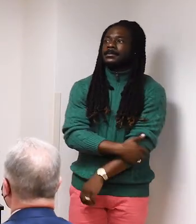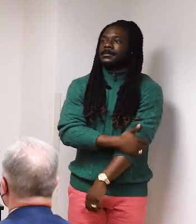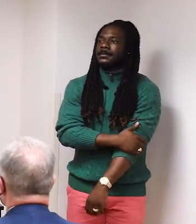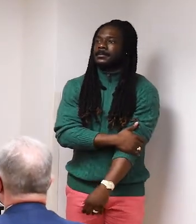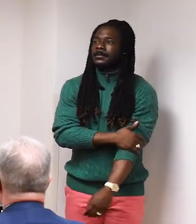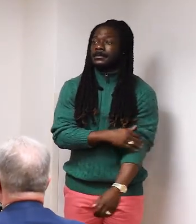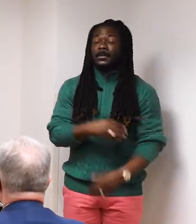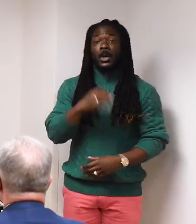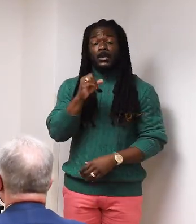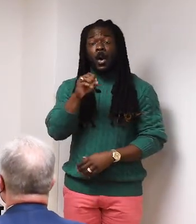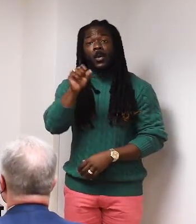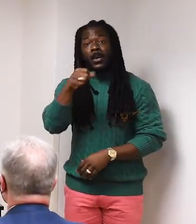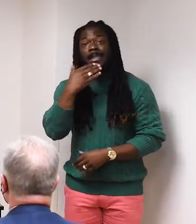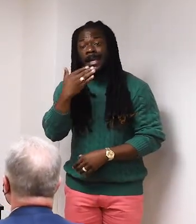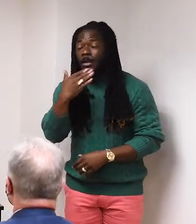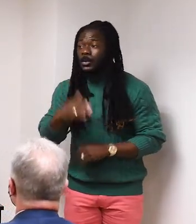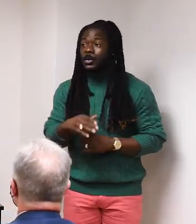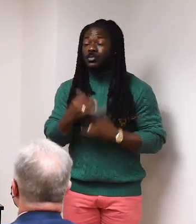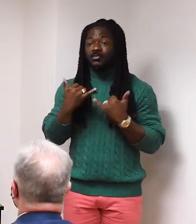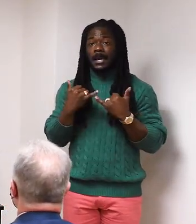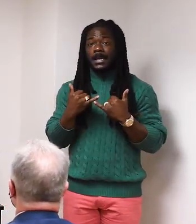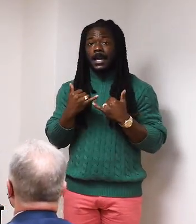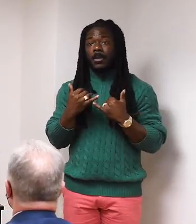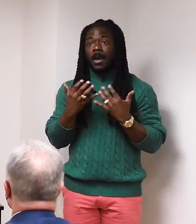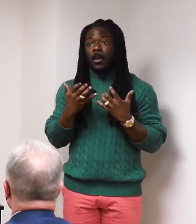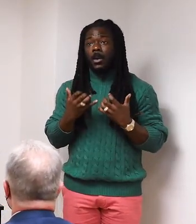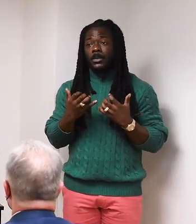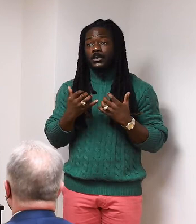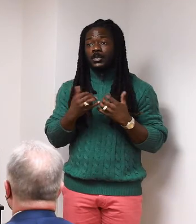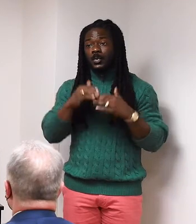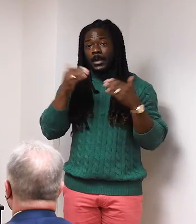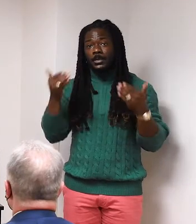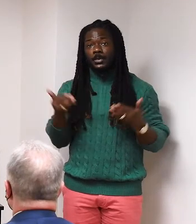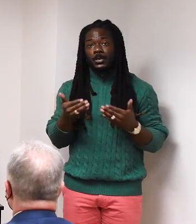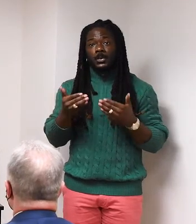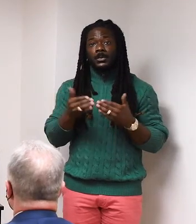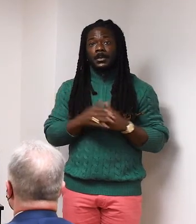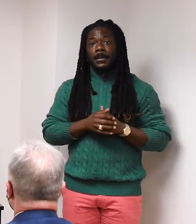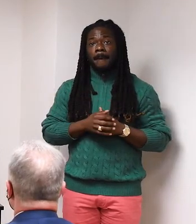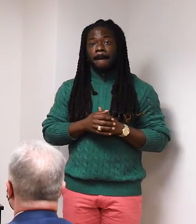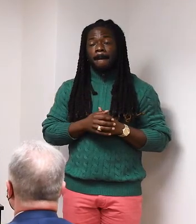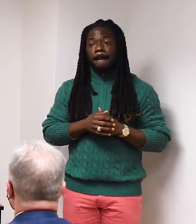So thank you. At this time now, I want to introduce